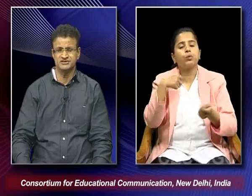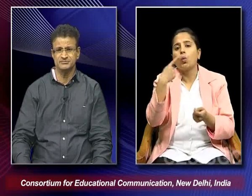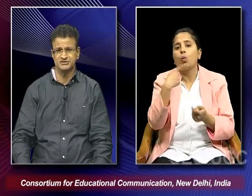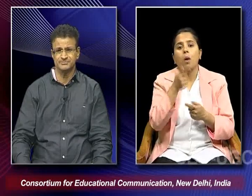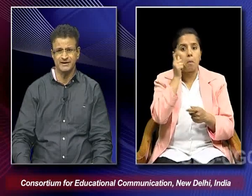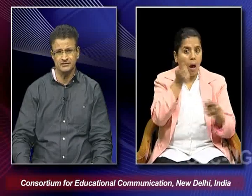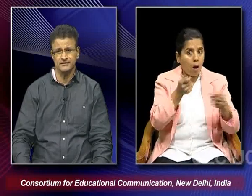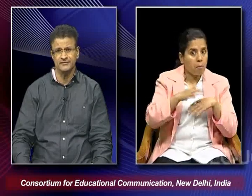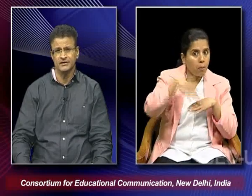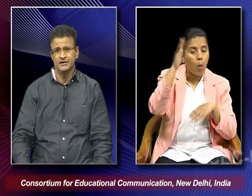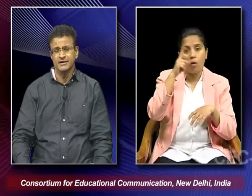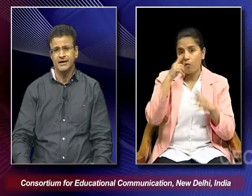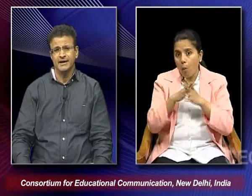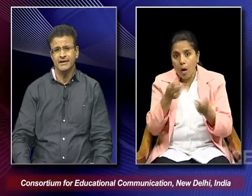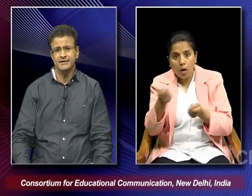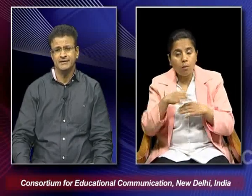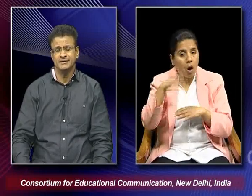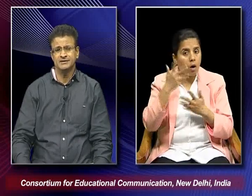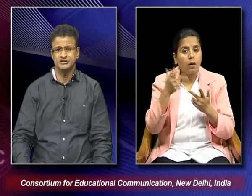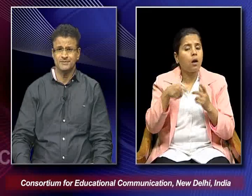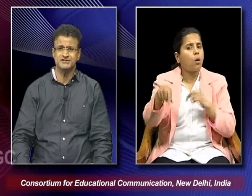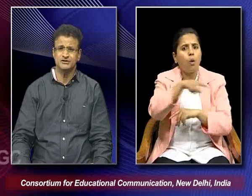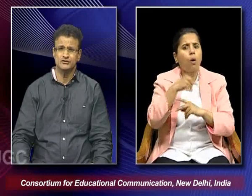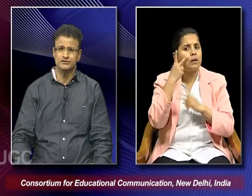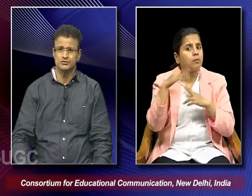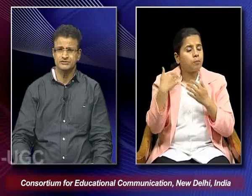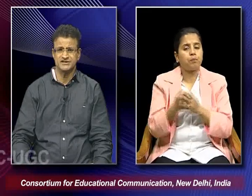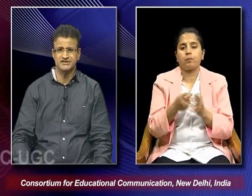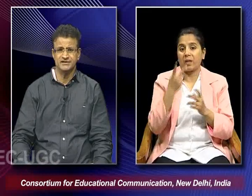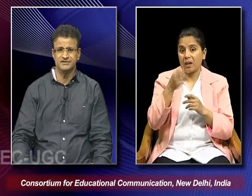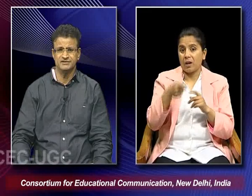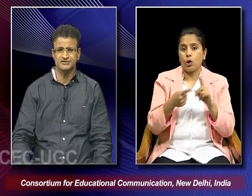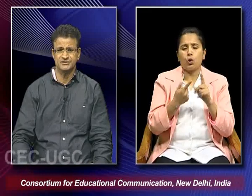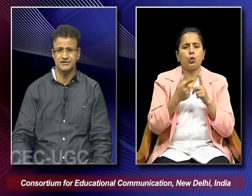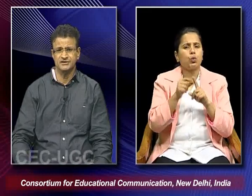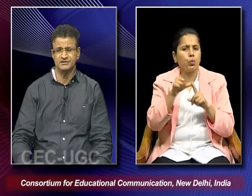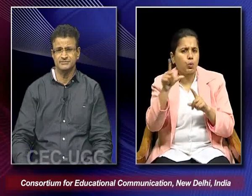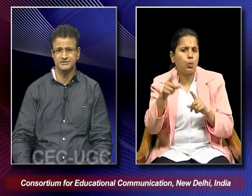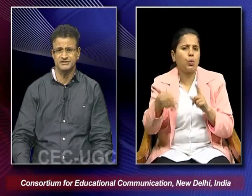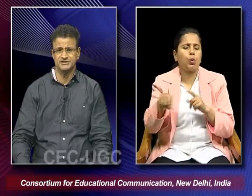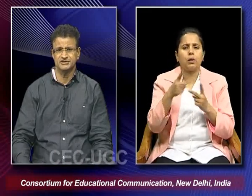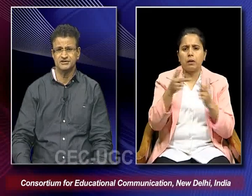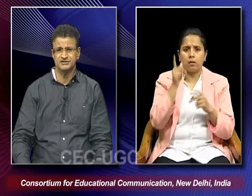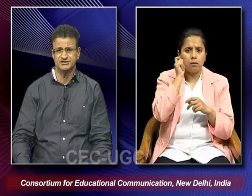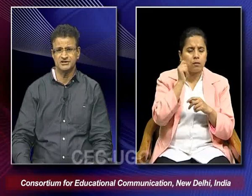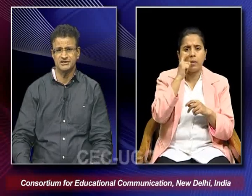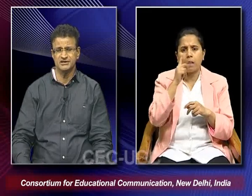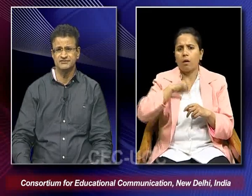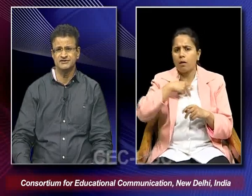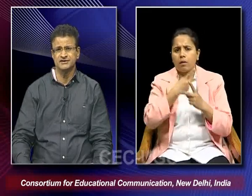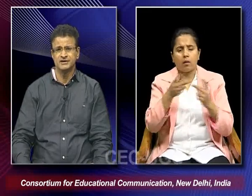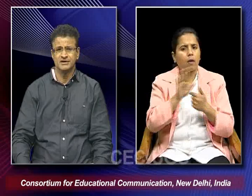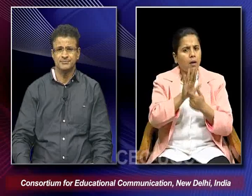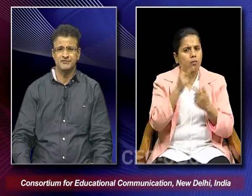dominance submission pattern. And this placing of the two sex genders in representation distinctly